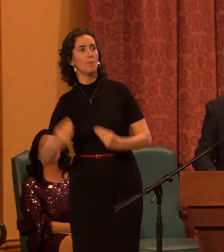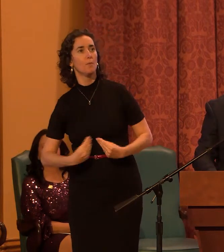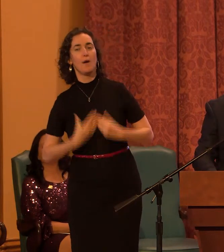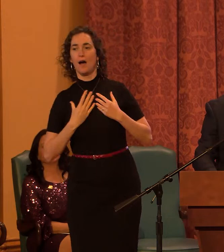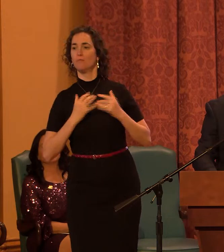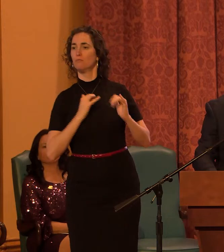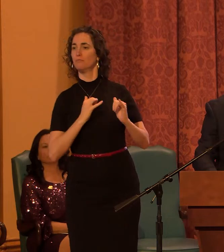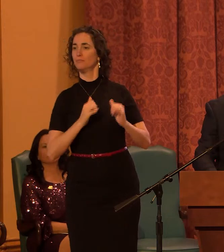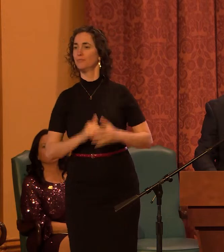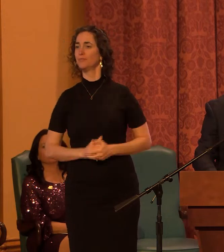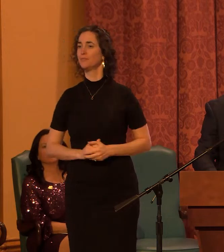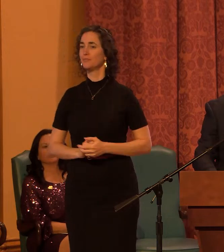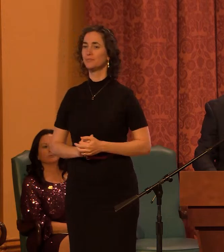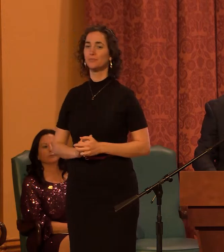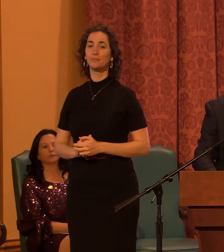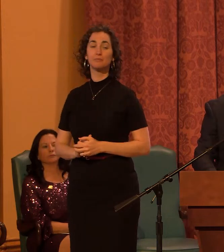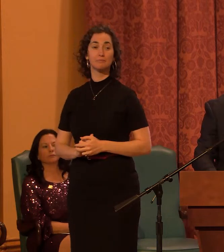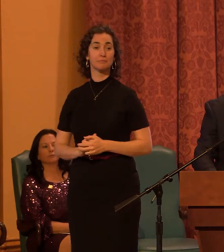other people.